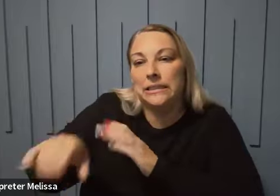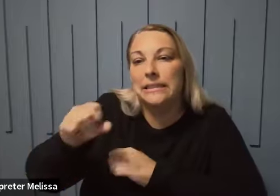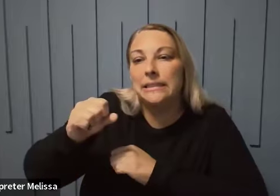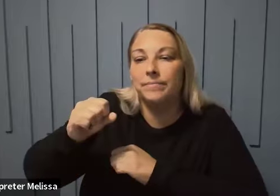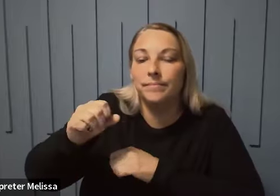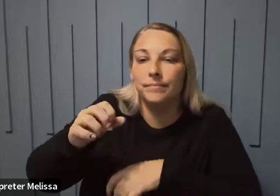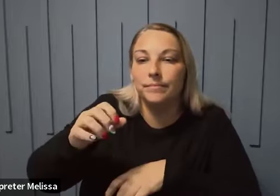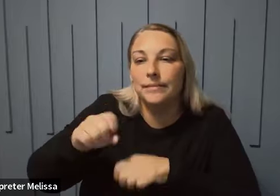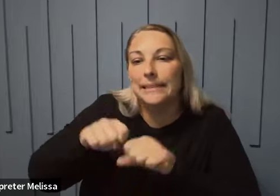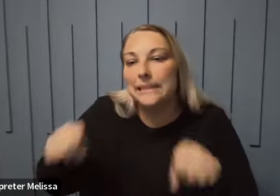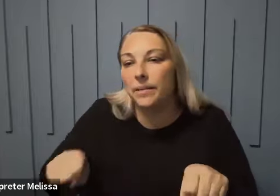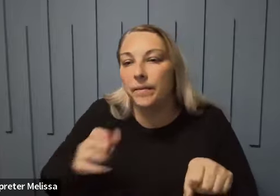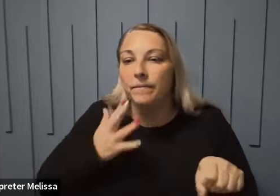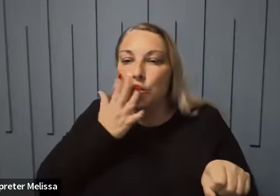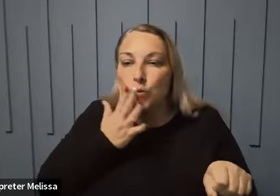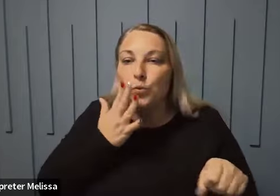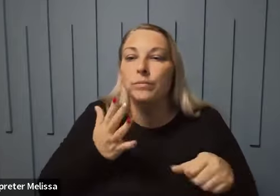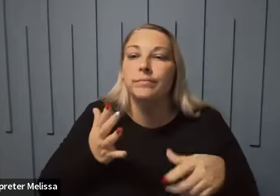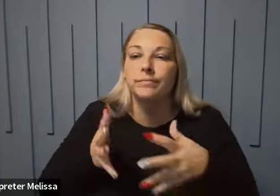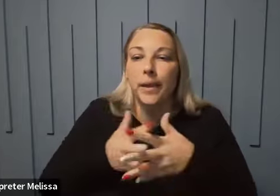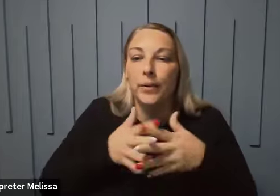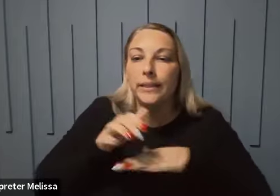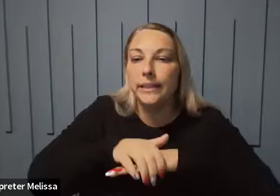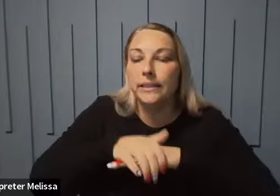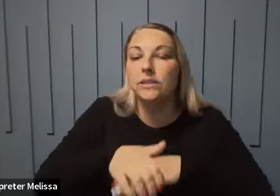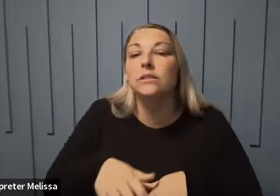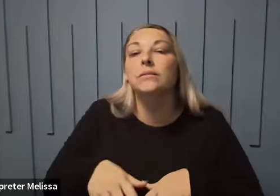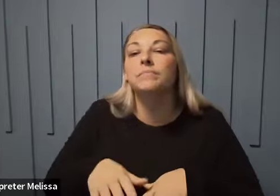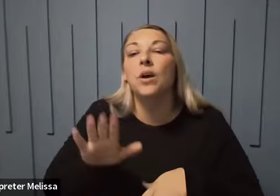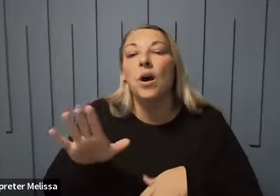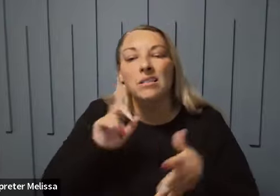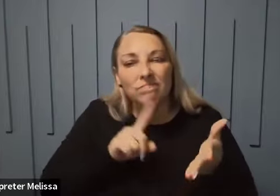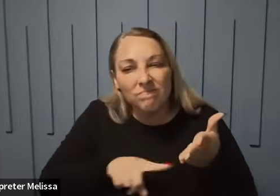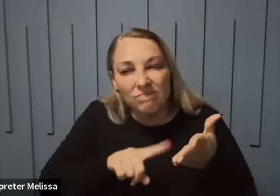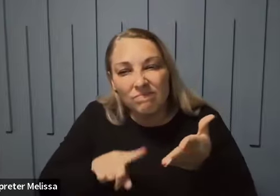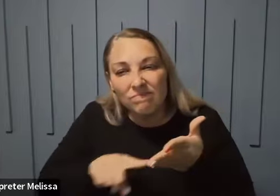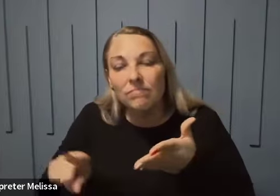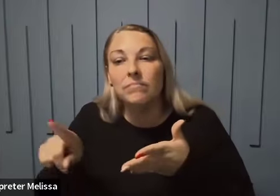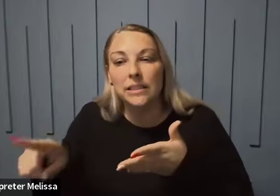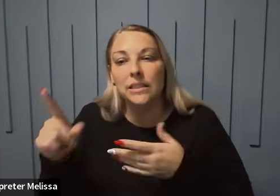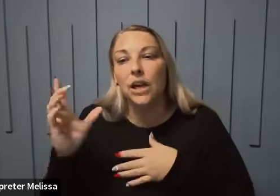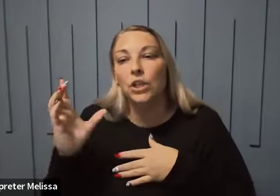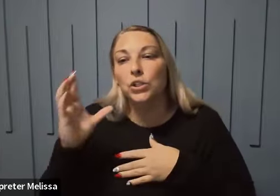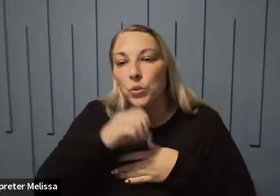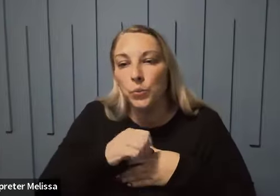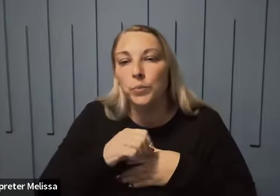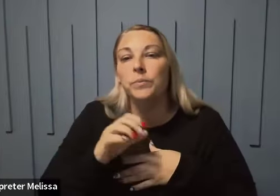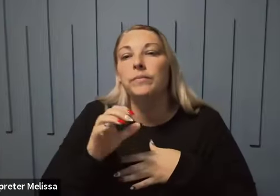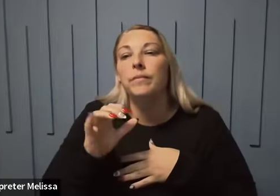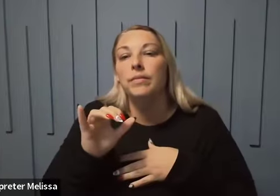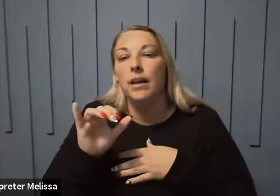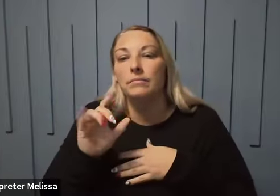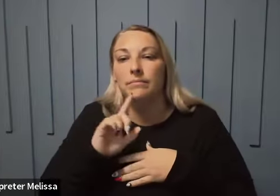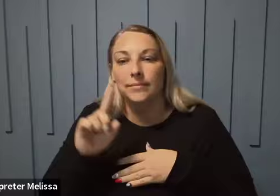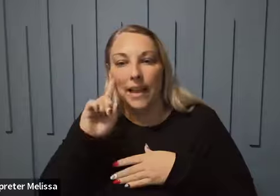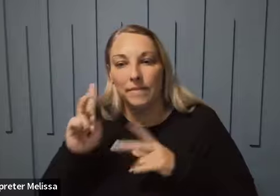What he concluded at the end was that he had assumed that deaf people were bookworms, and they were served by reading as their clear